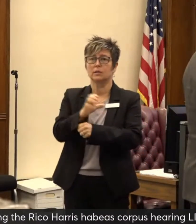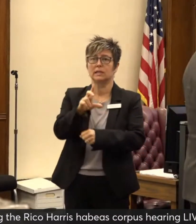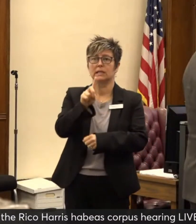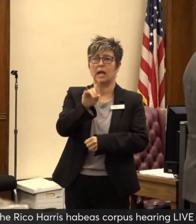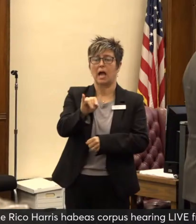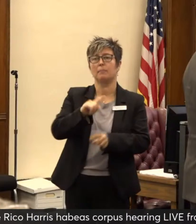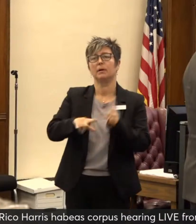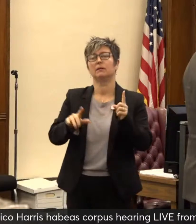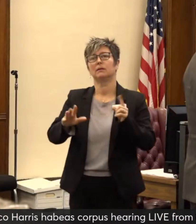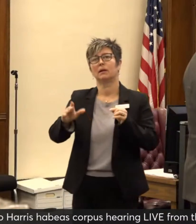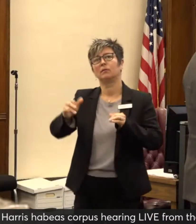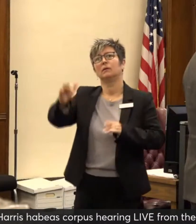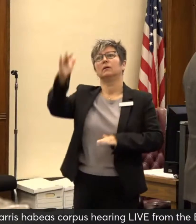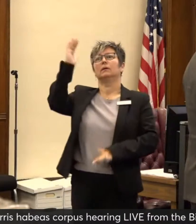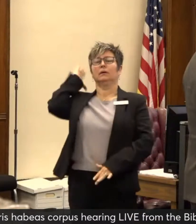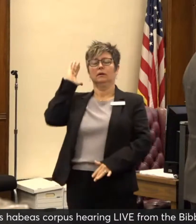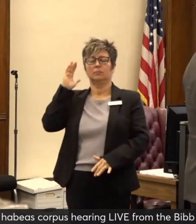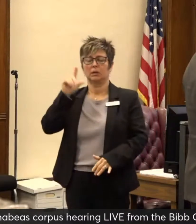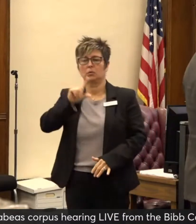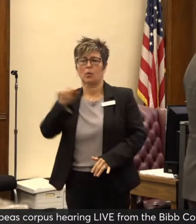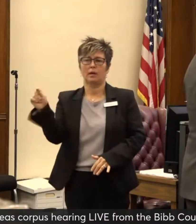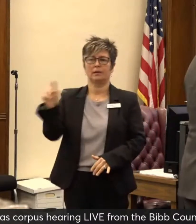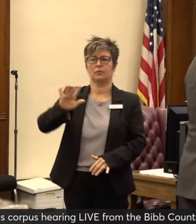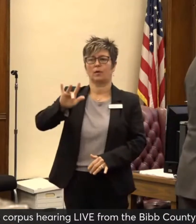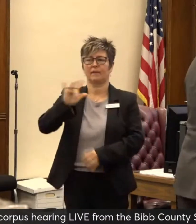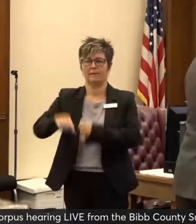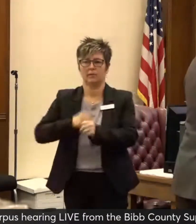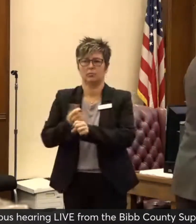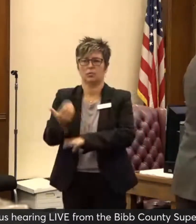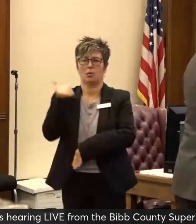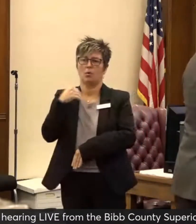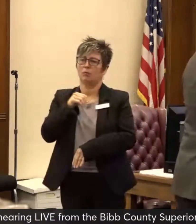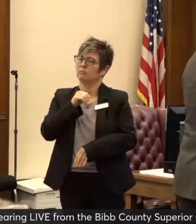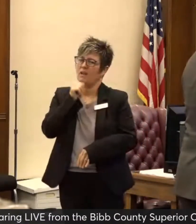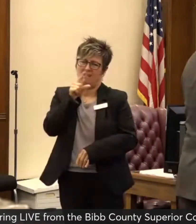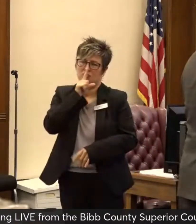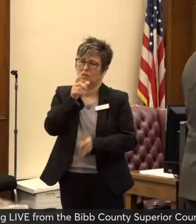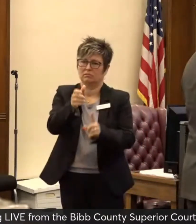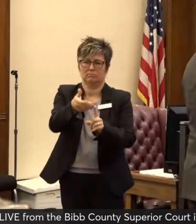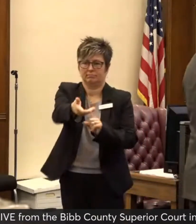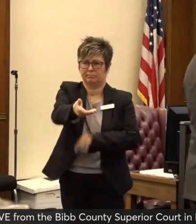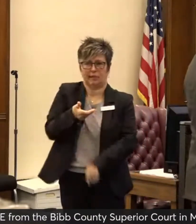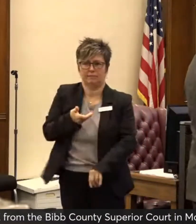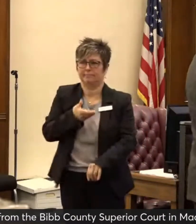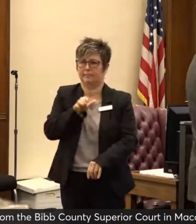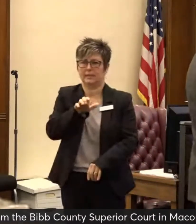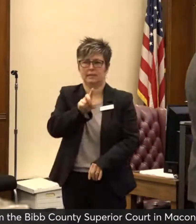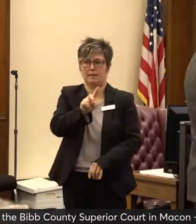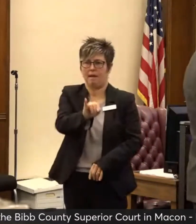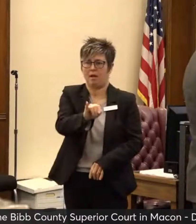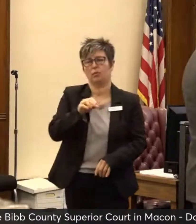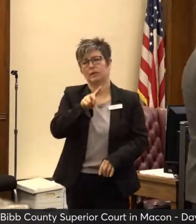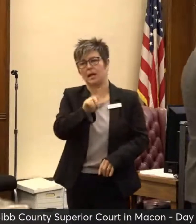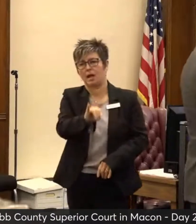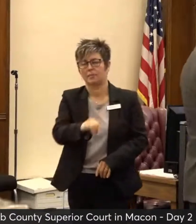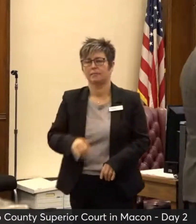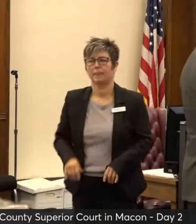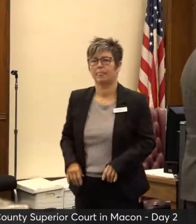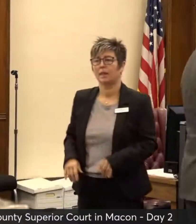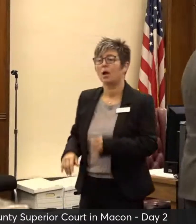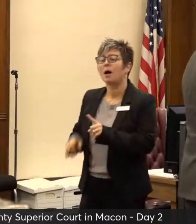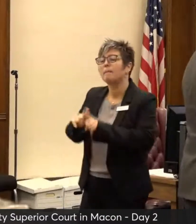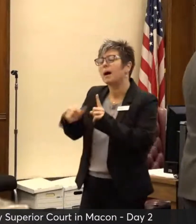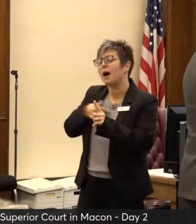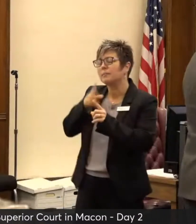like 20, 25 years ago, you didn't see it as much. But in terms of no interpreter at all at council